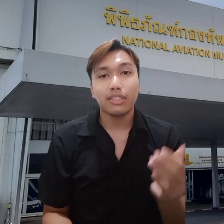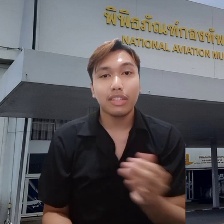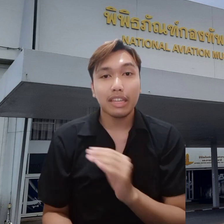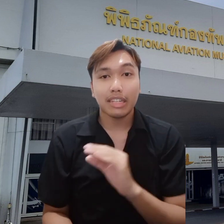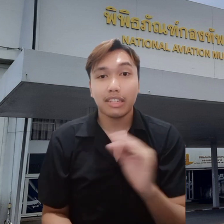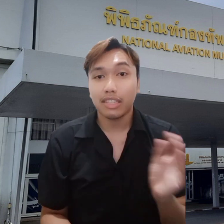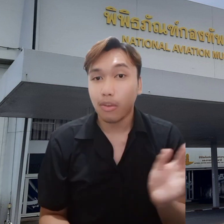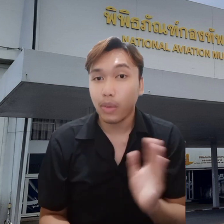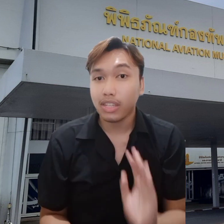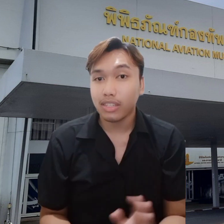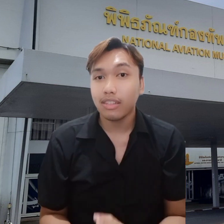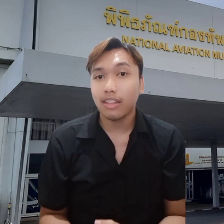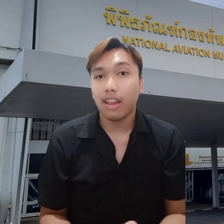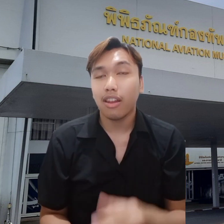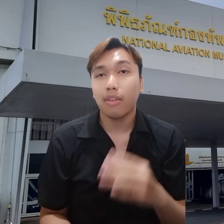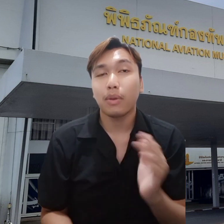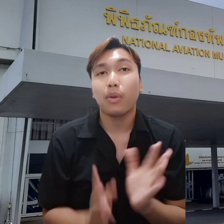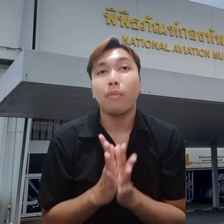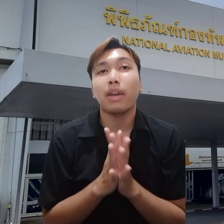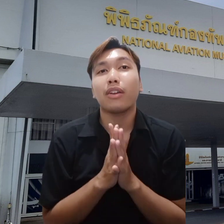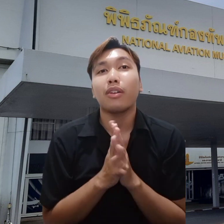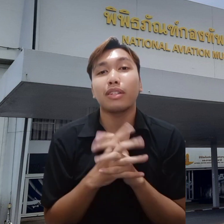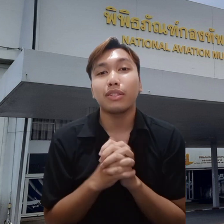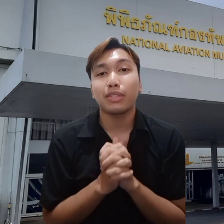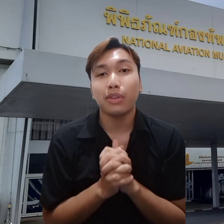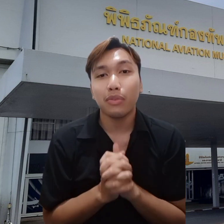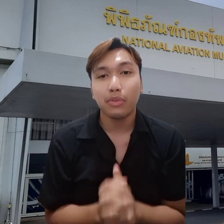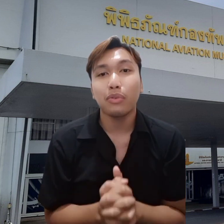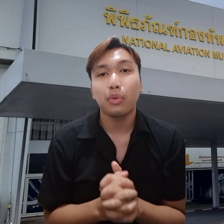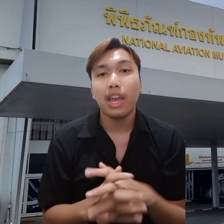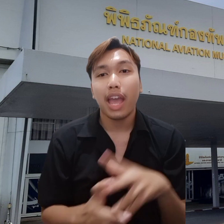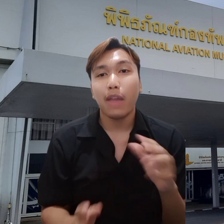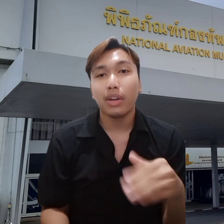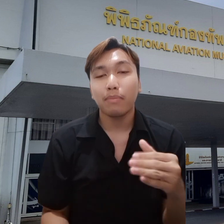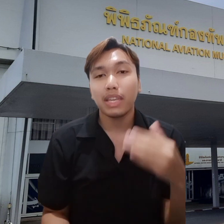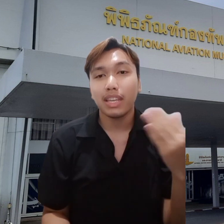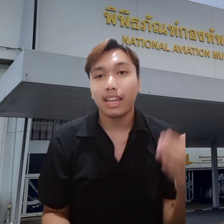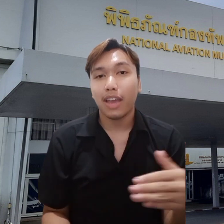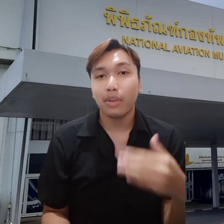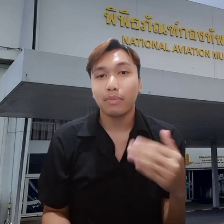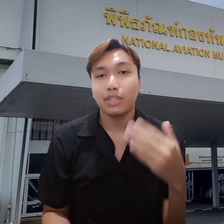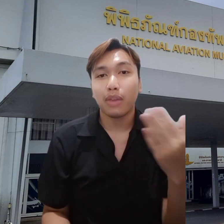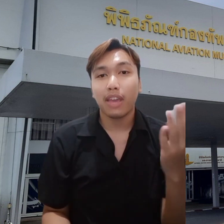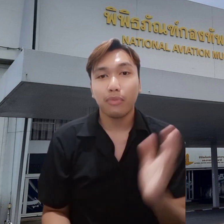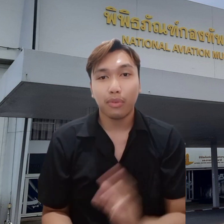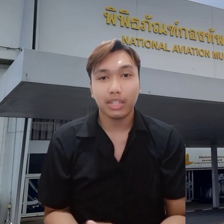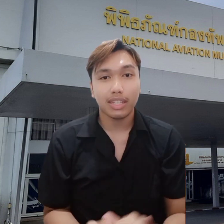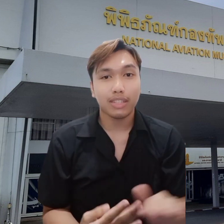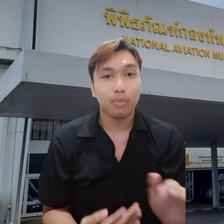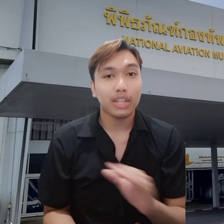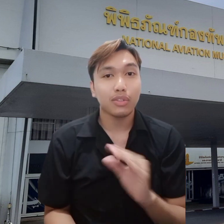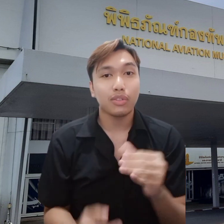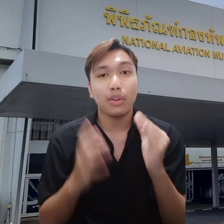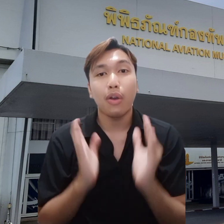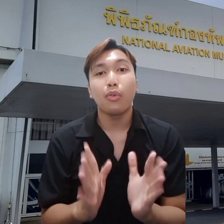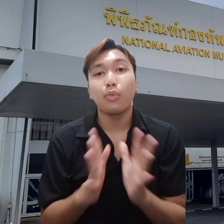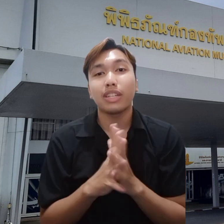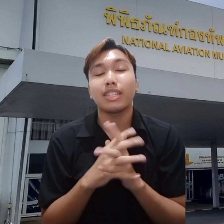I watching in the television. I love it. Oh my god, this is so cool. I wanna be to airports. It's the way